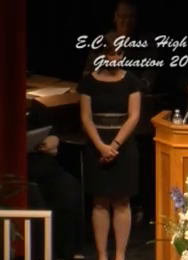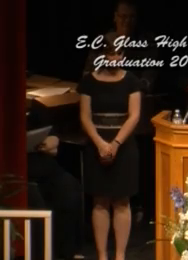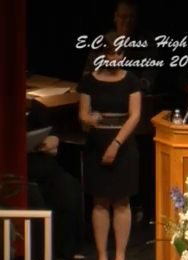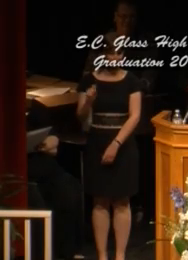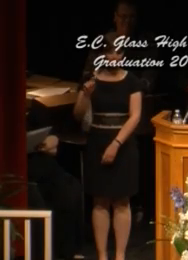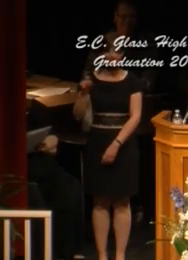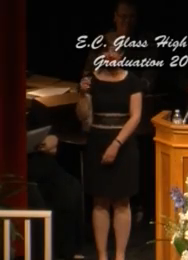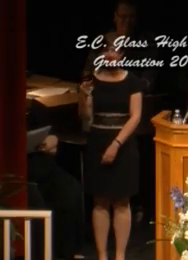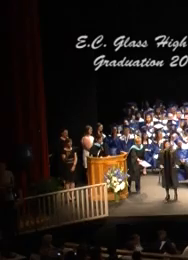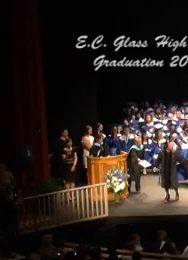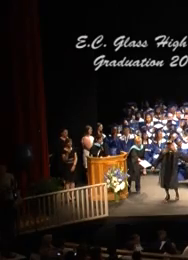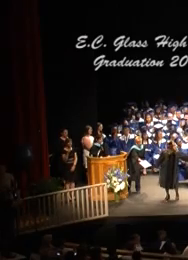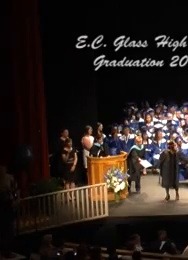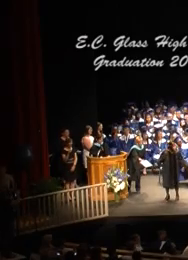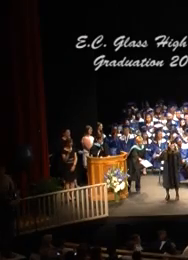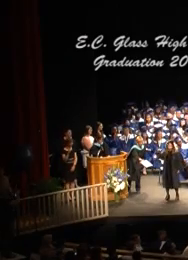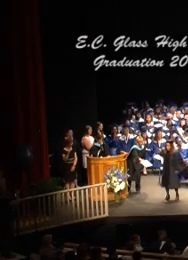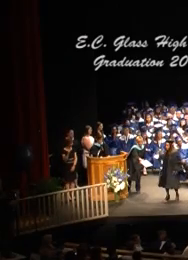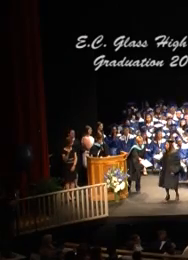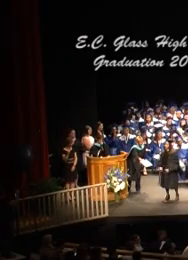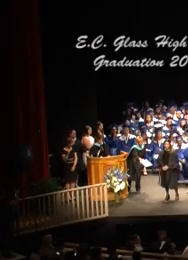Seth David Ahrens.